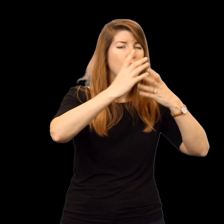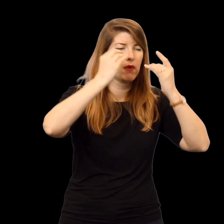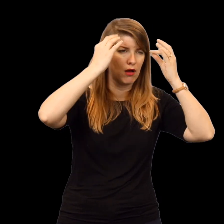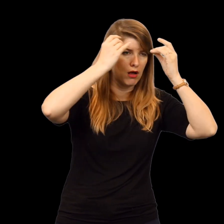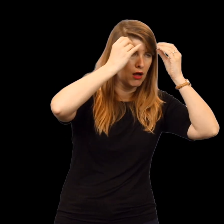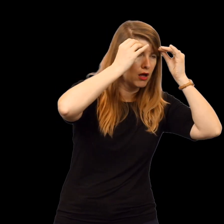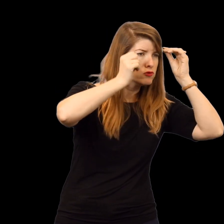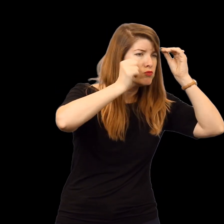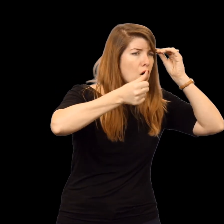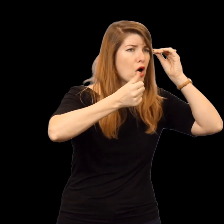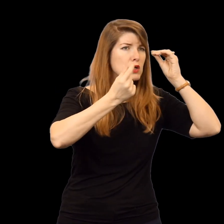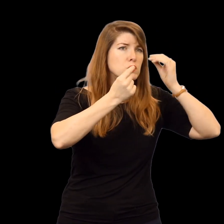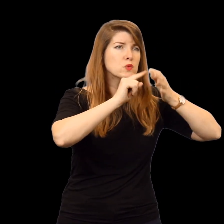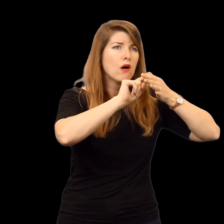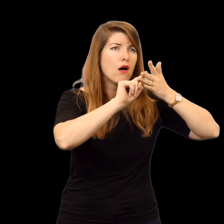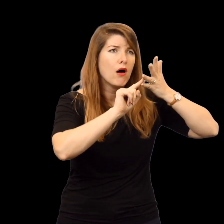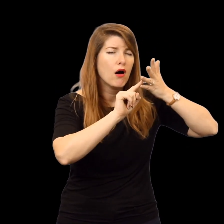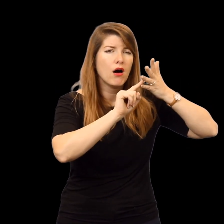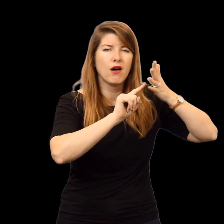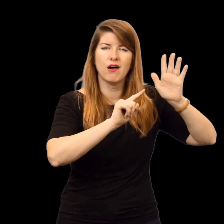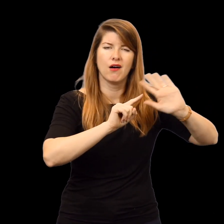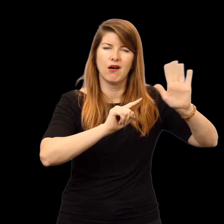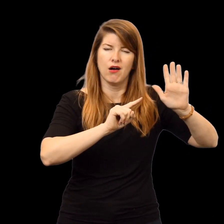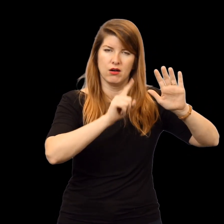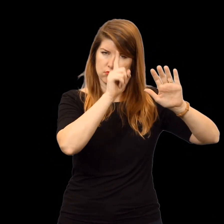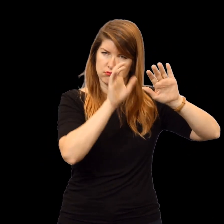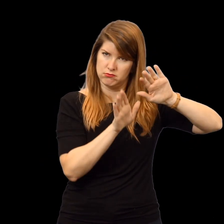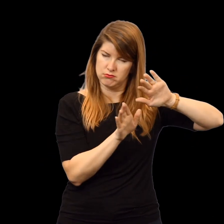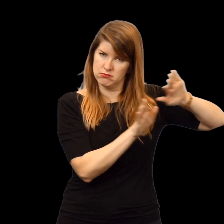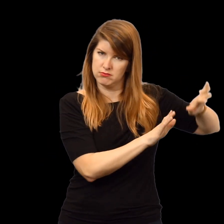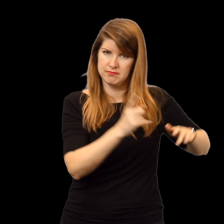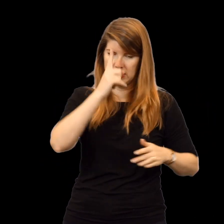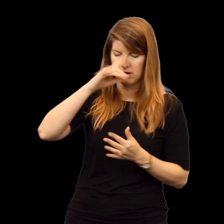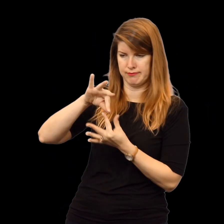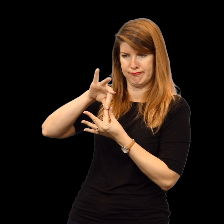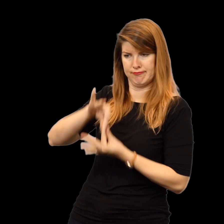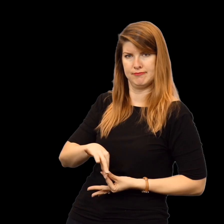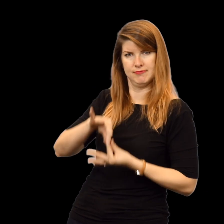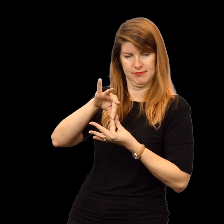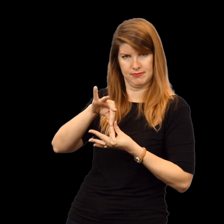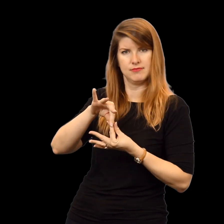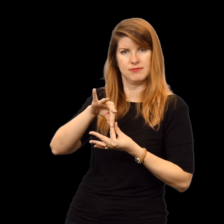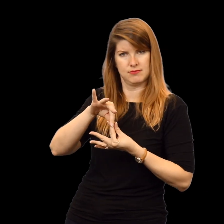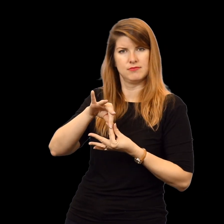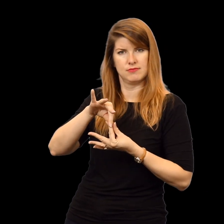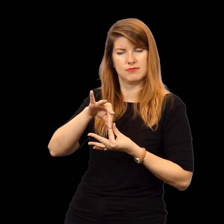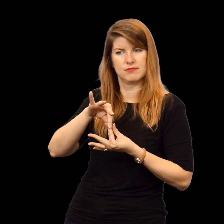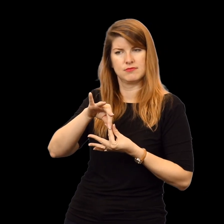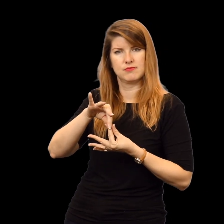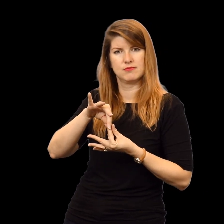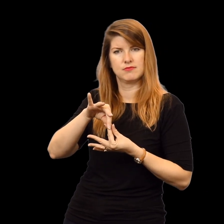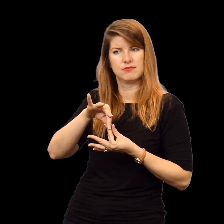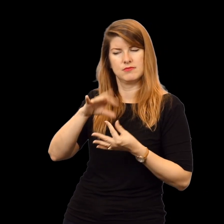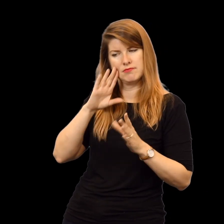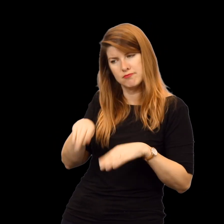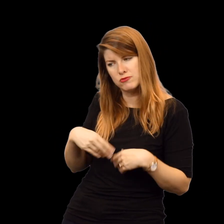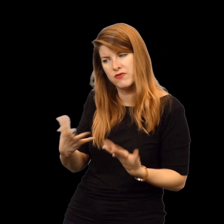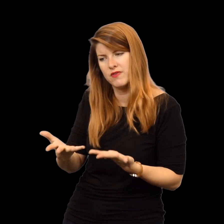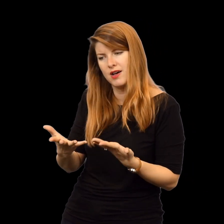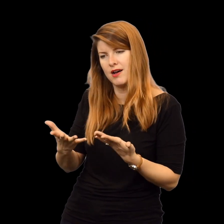my job or thinking about tomorrow. I have to be mentally present in order